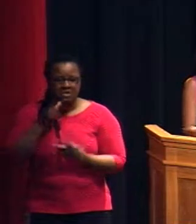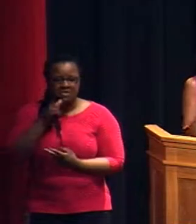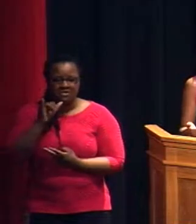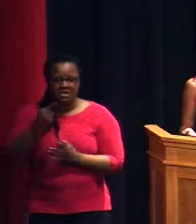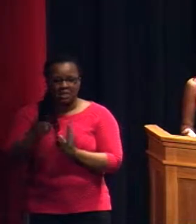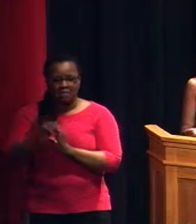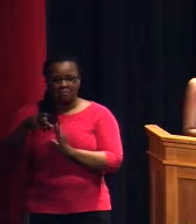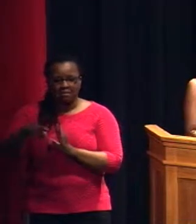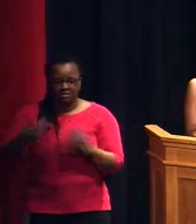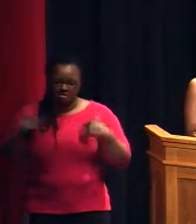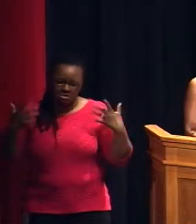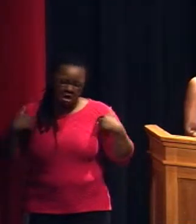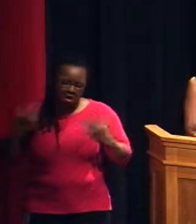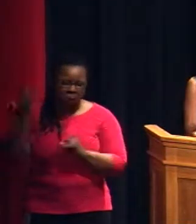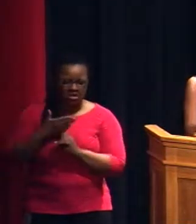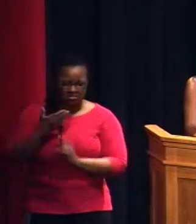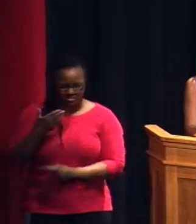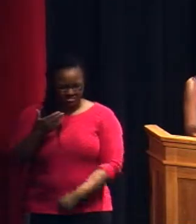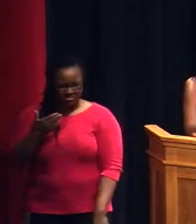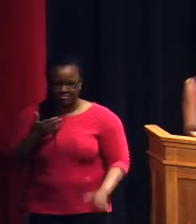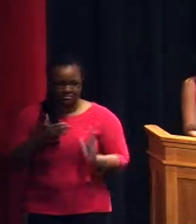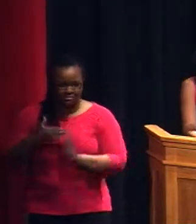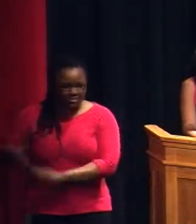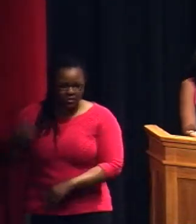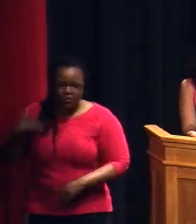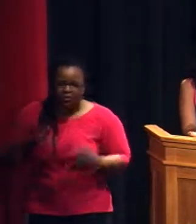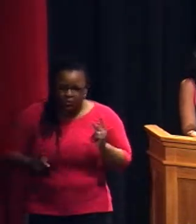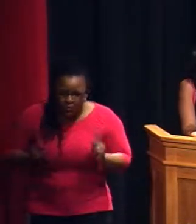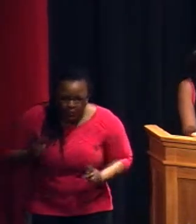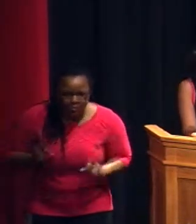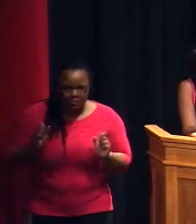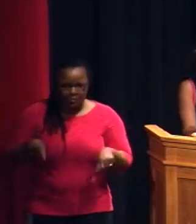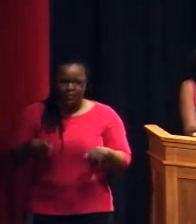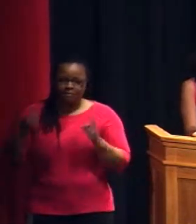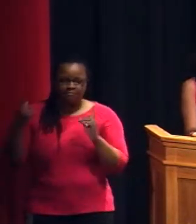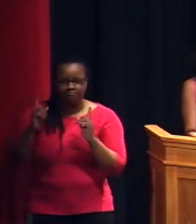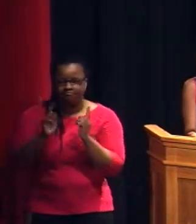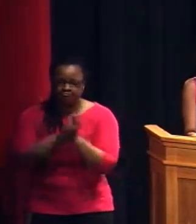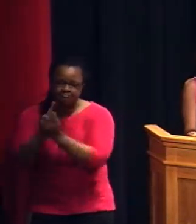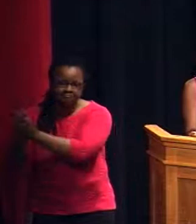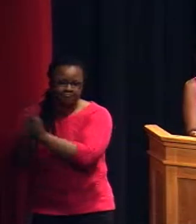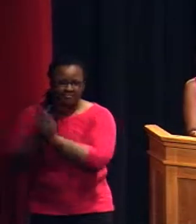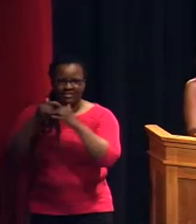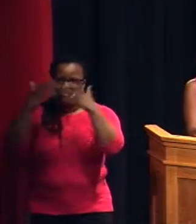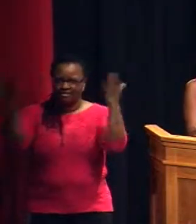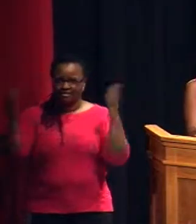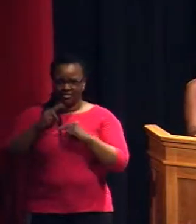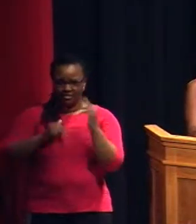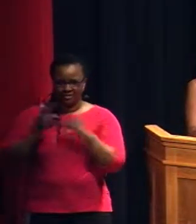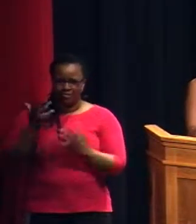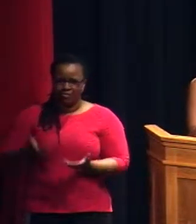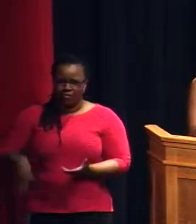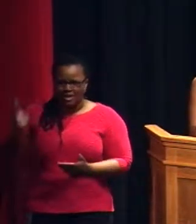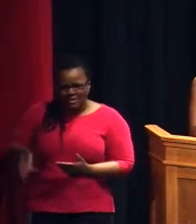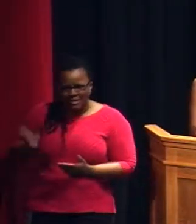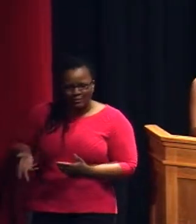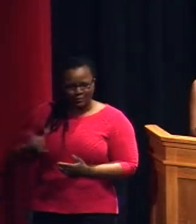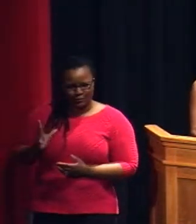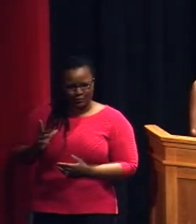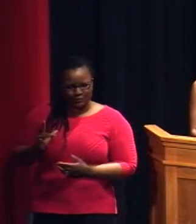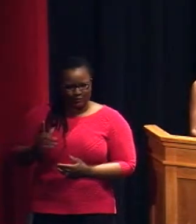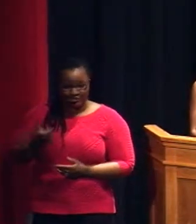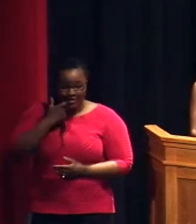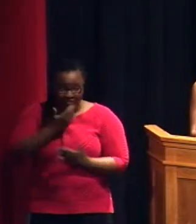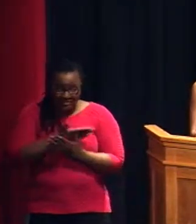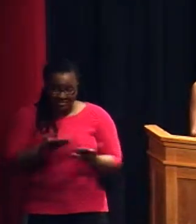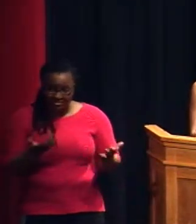happen to have had the pleasure to cross paths in this wonderful building so full of history, as we saw earlier in the presentation. And